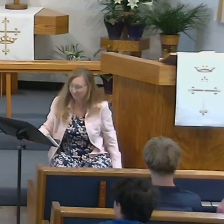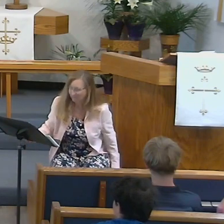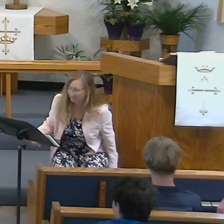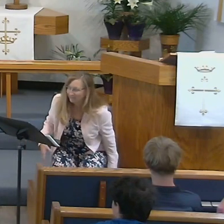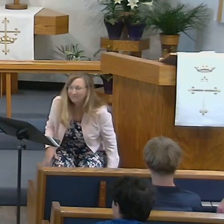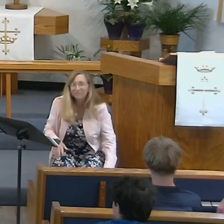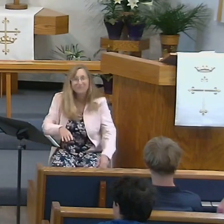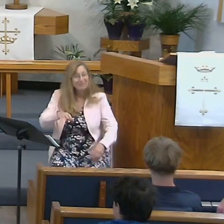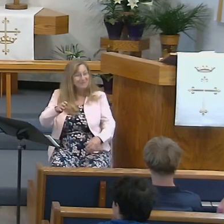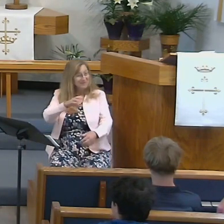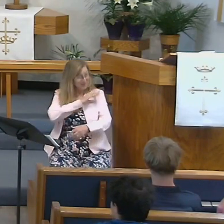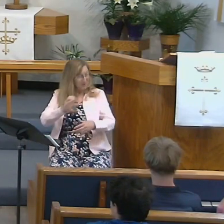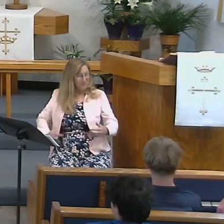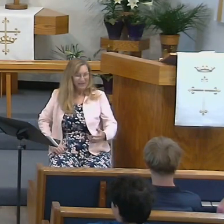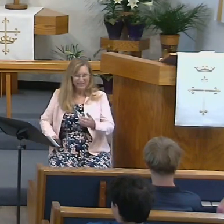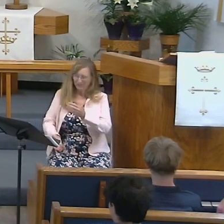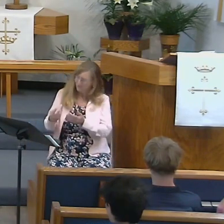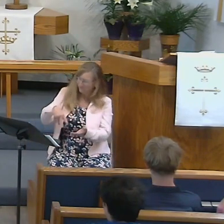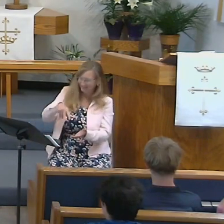Christ is risen.